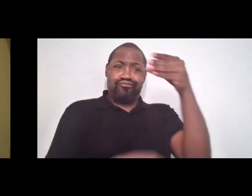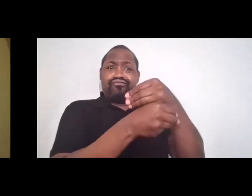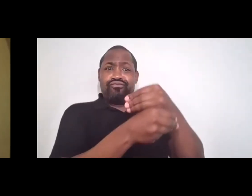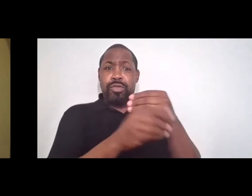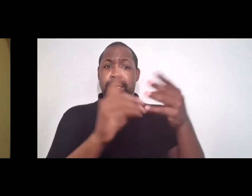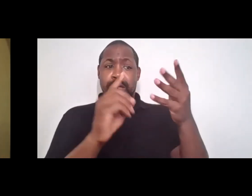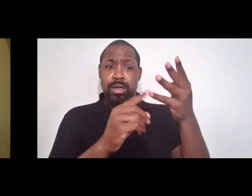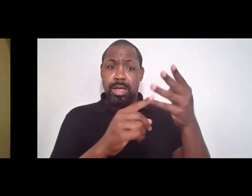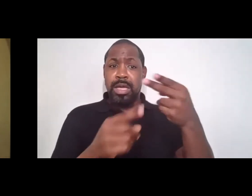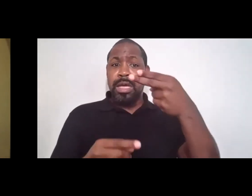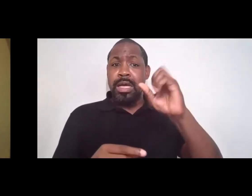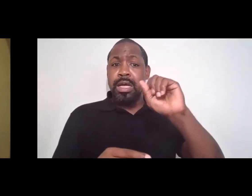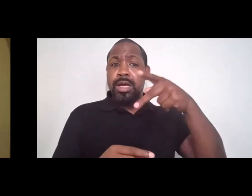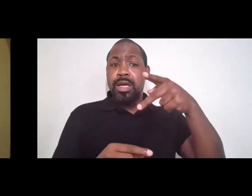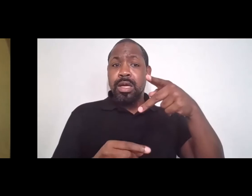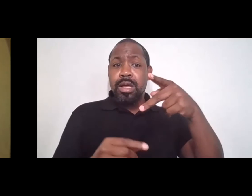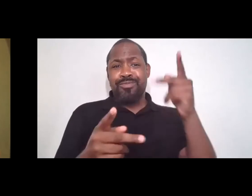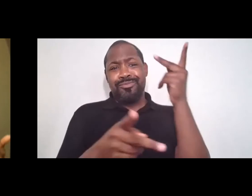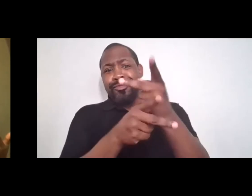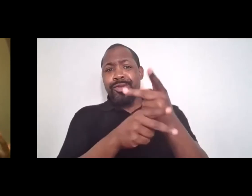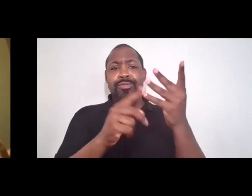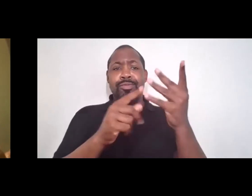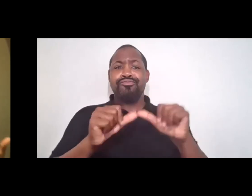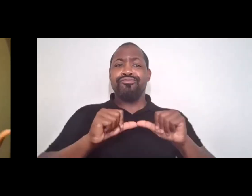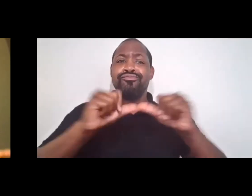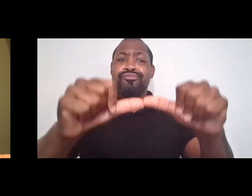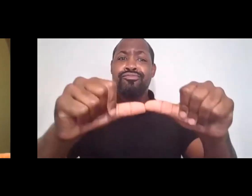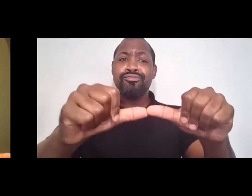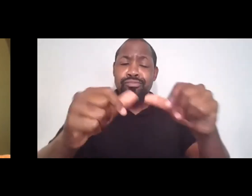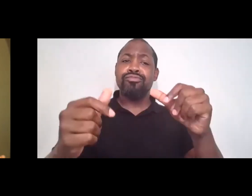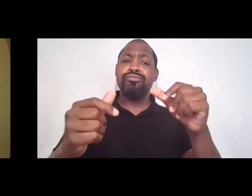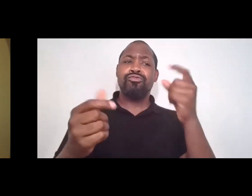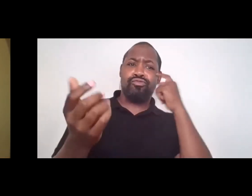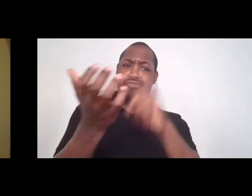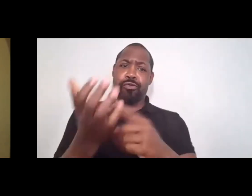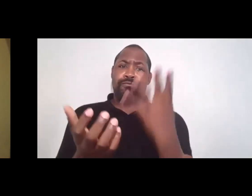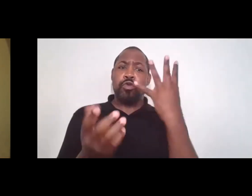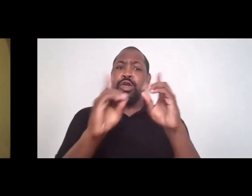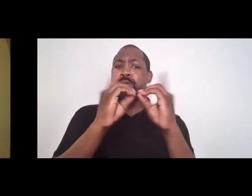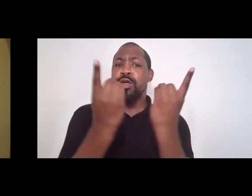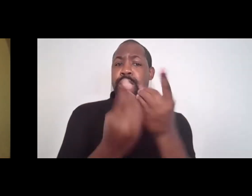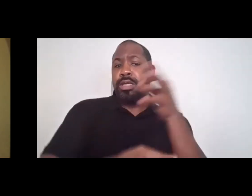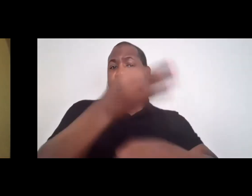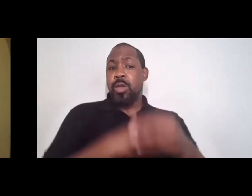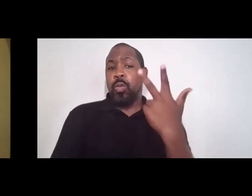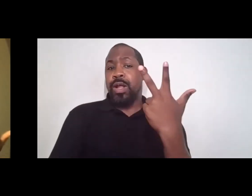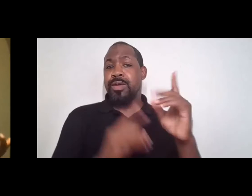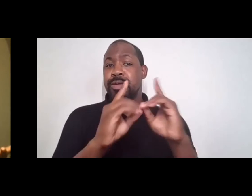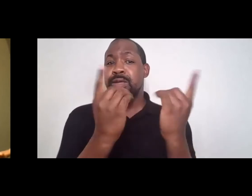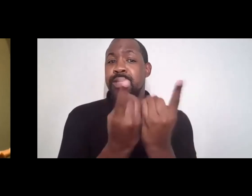The educational program, maybe it could be the fifth, could be the HSTP program. We definitely want to maybe perhaps add that